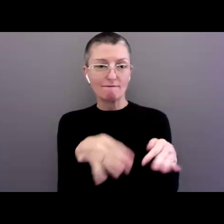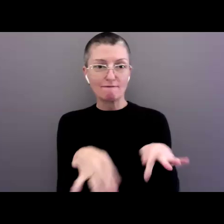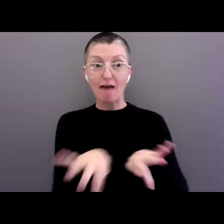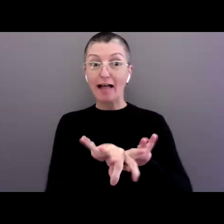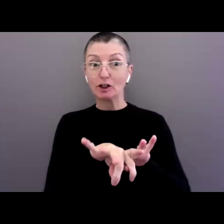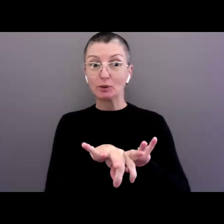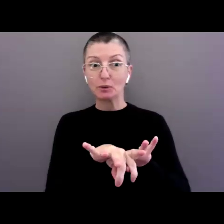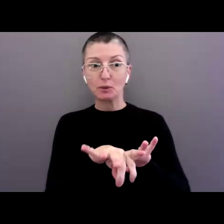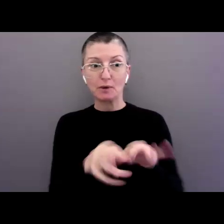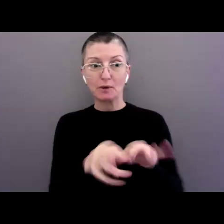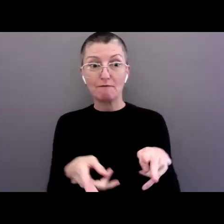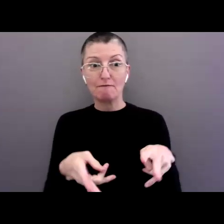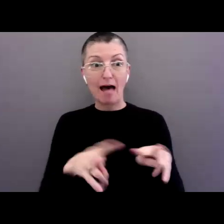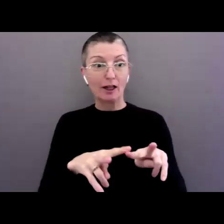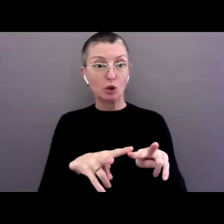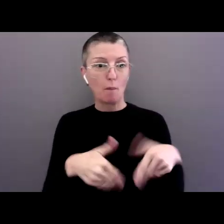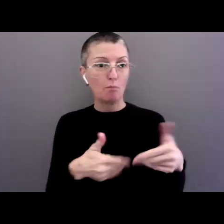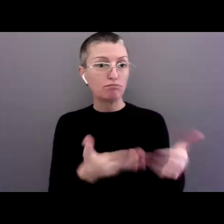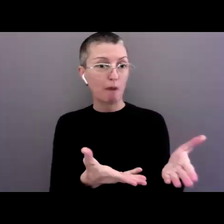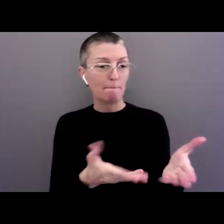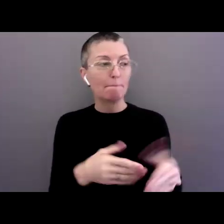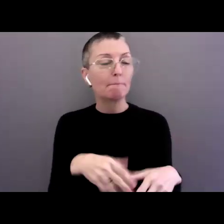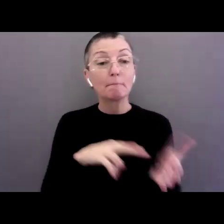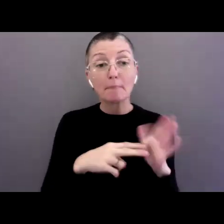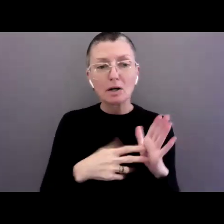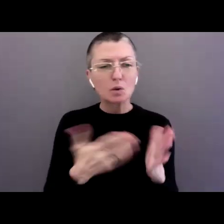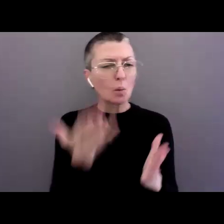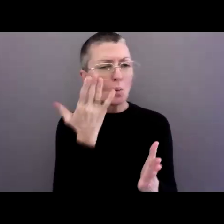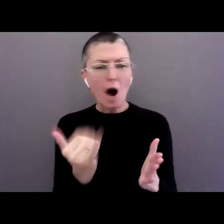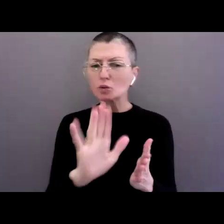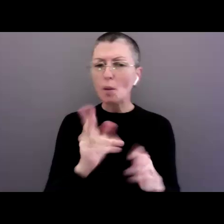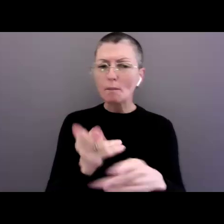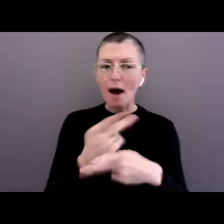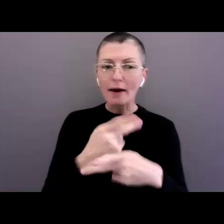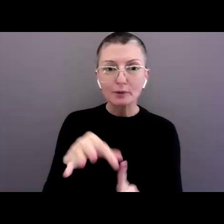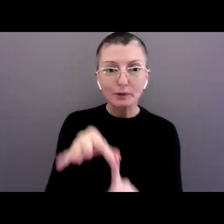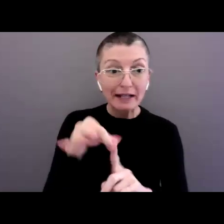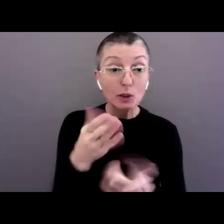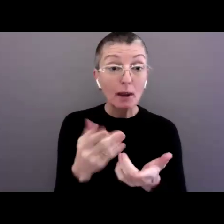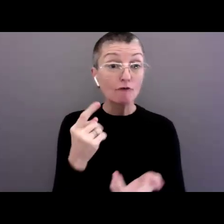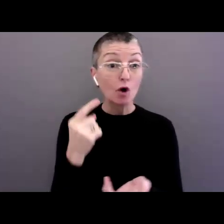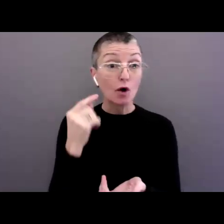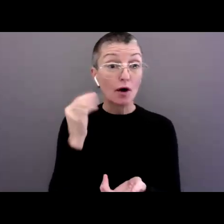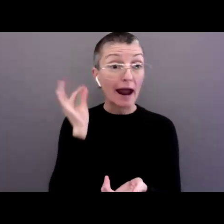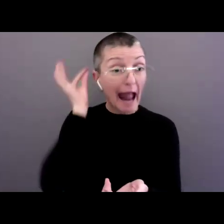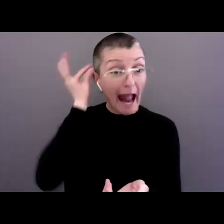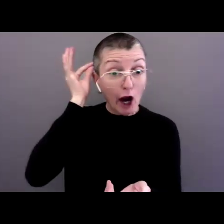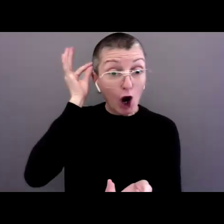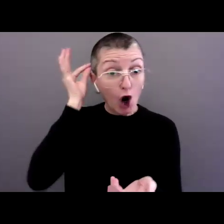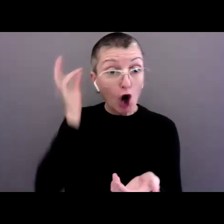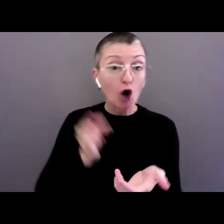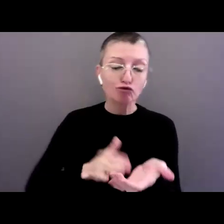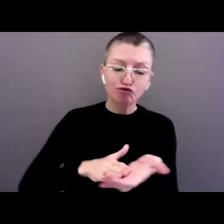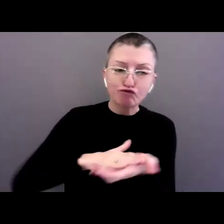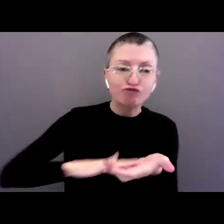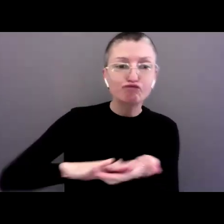the things that make your product unique. So for hair serum, I may say there's no harsh